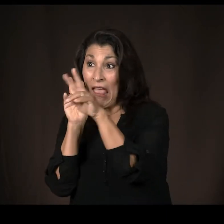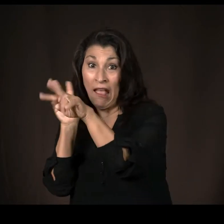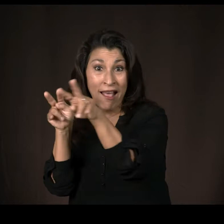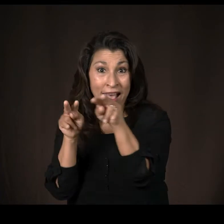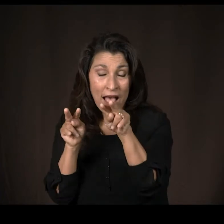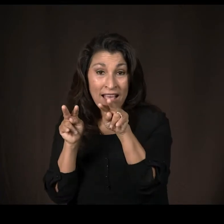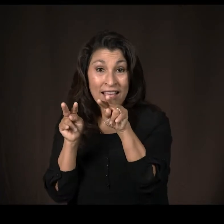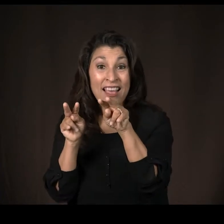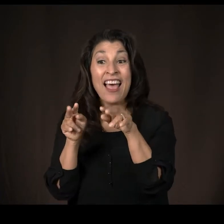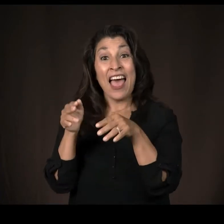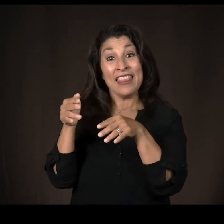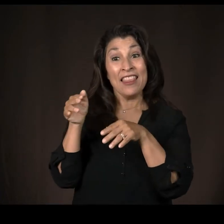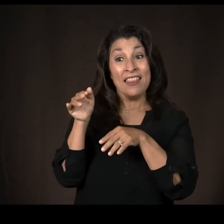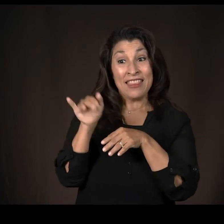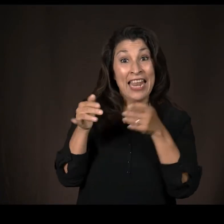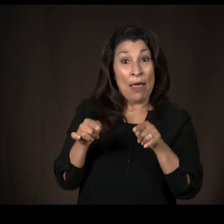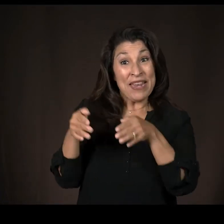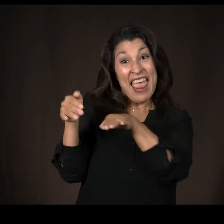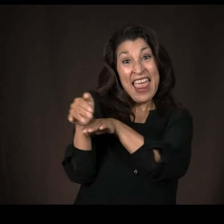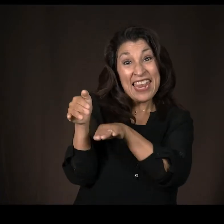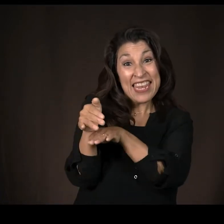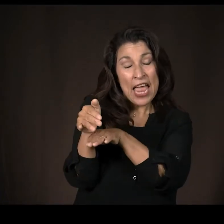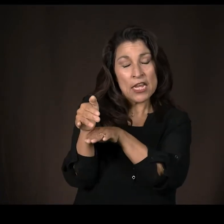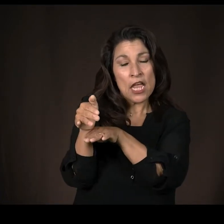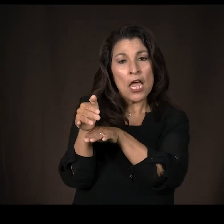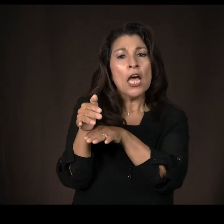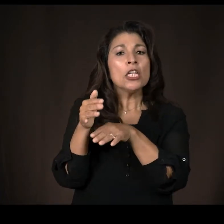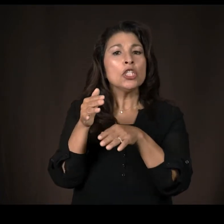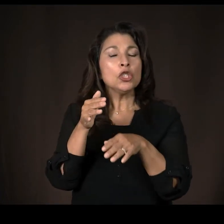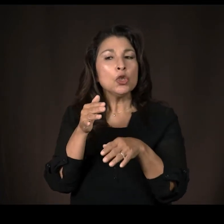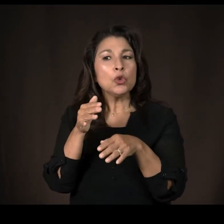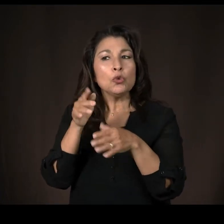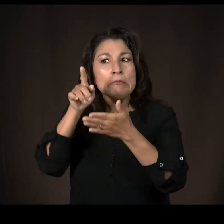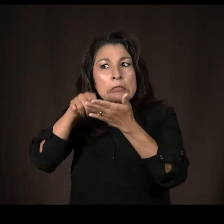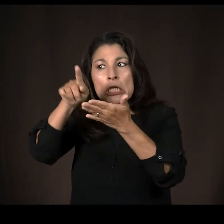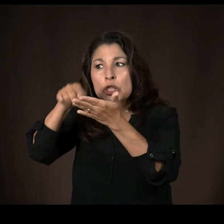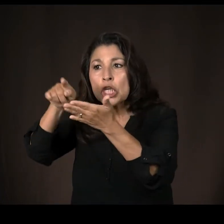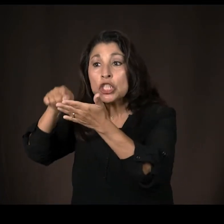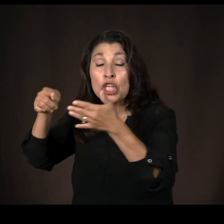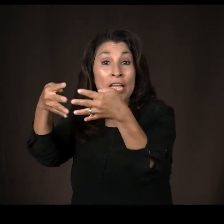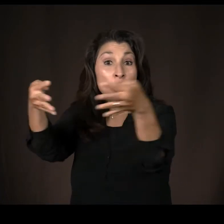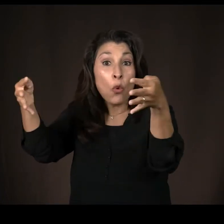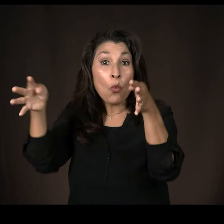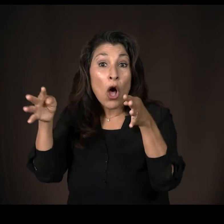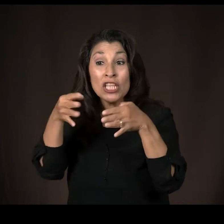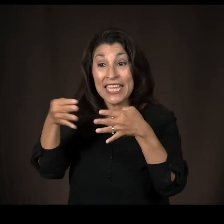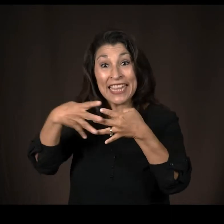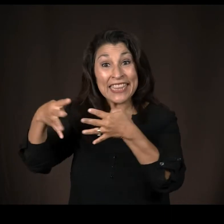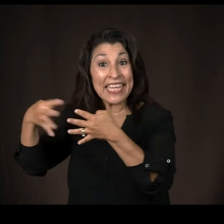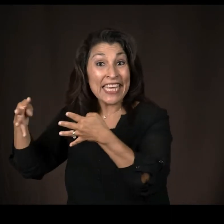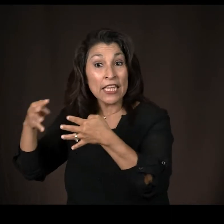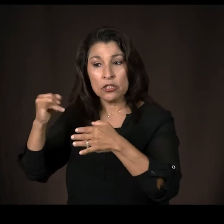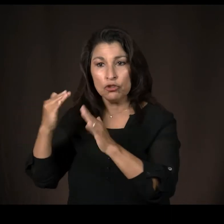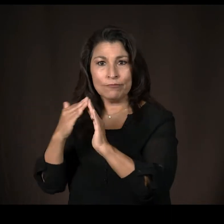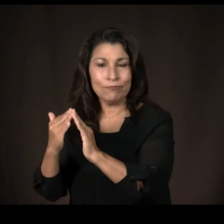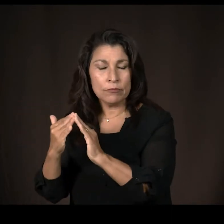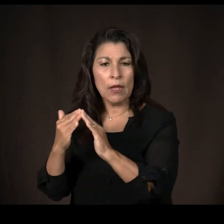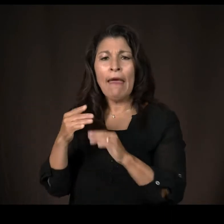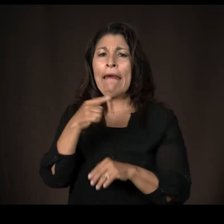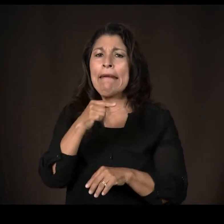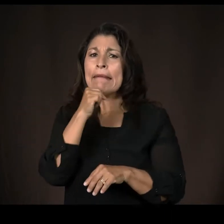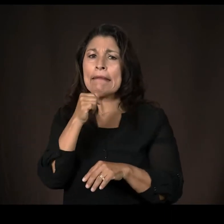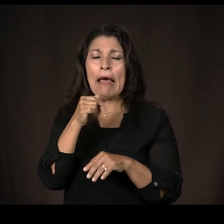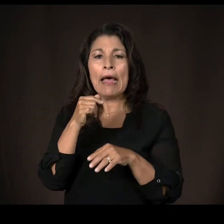watching. At night, to go out and to personally inspect the walls and gates of Jerusalem. He didn't depend